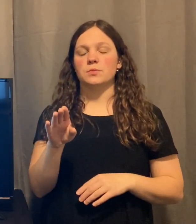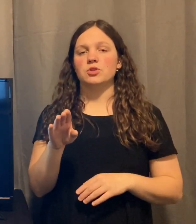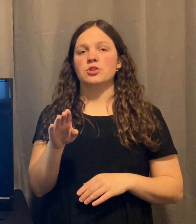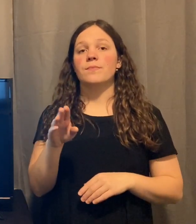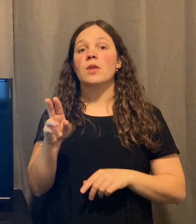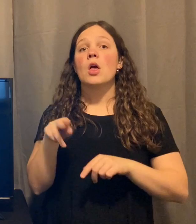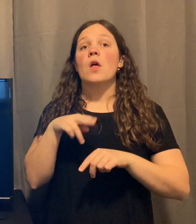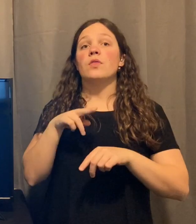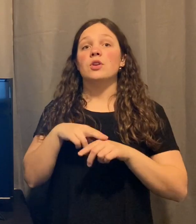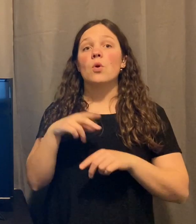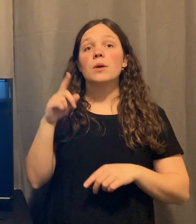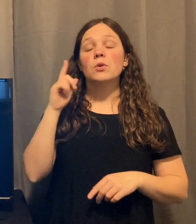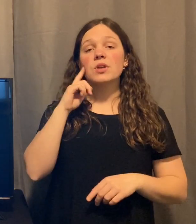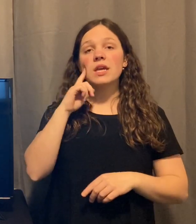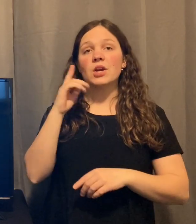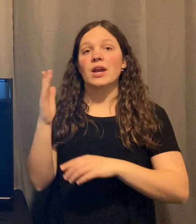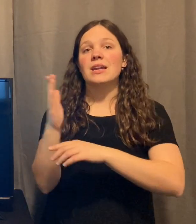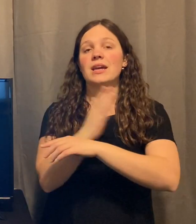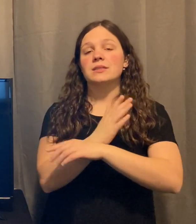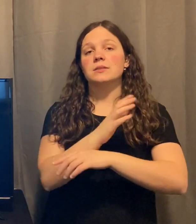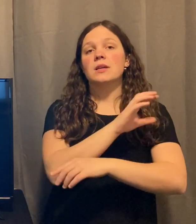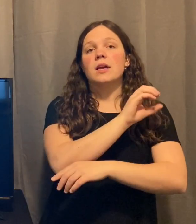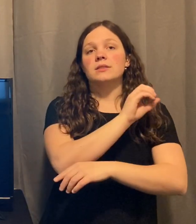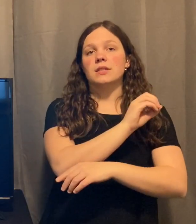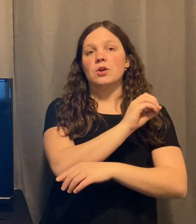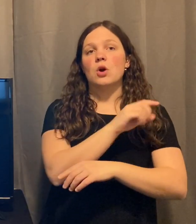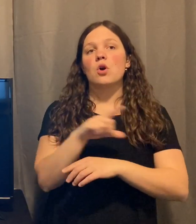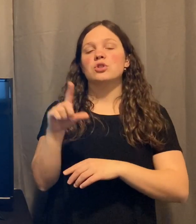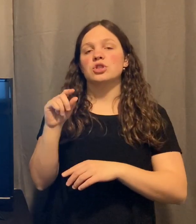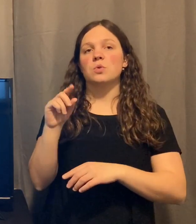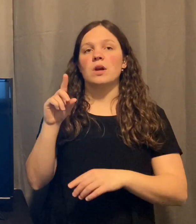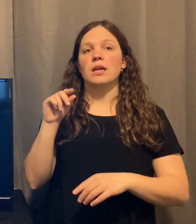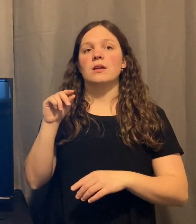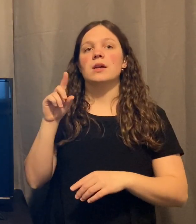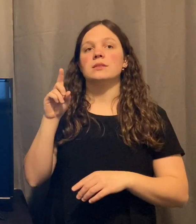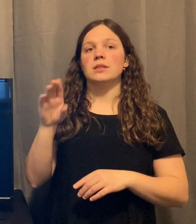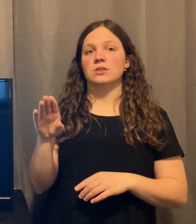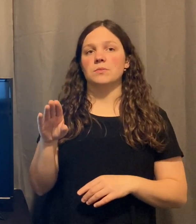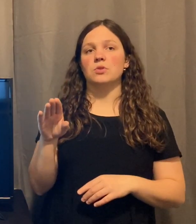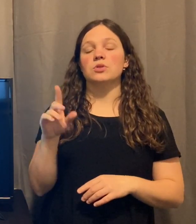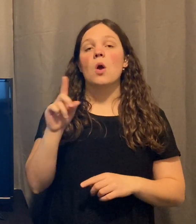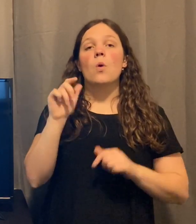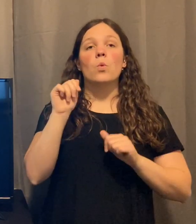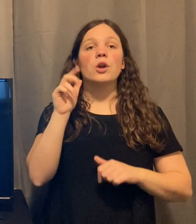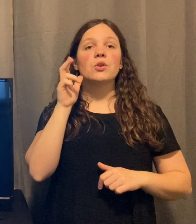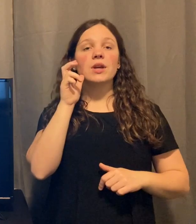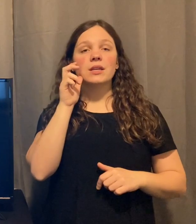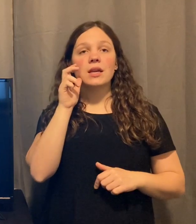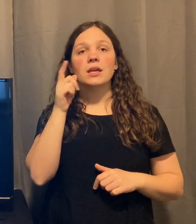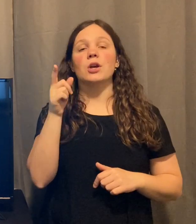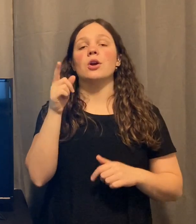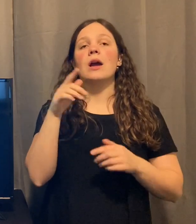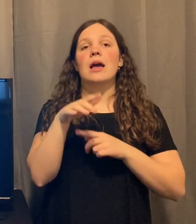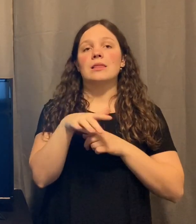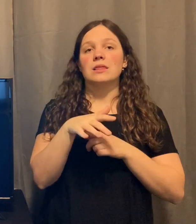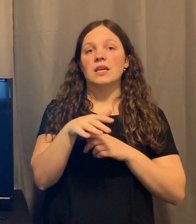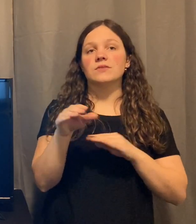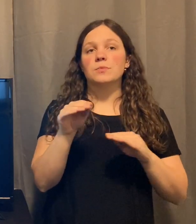decibels. The normal hearing is 0 to 20 decibels, where you can hear leaves